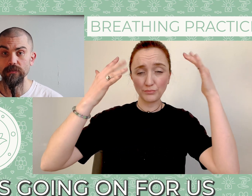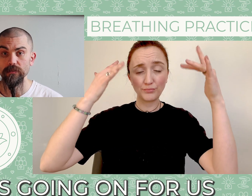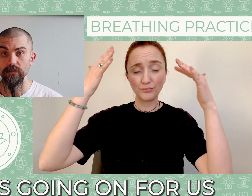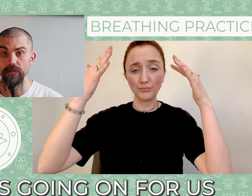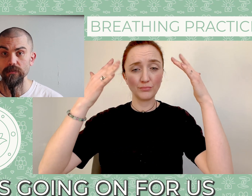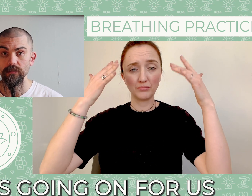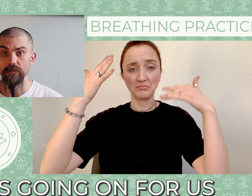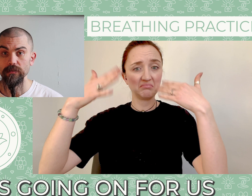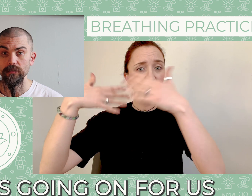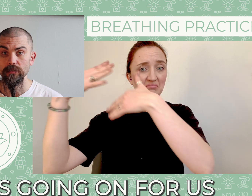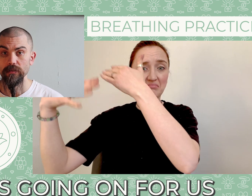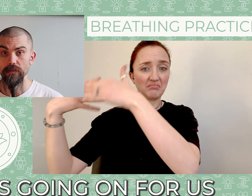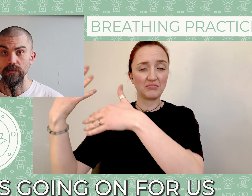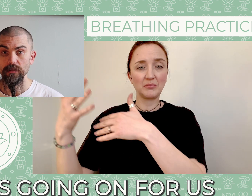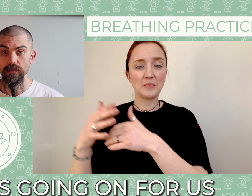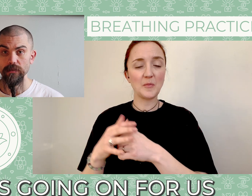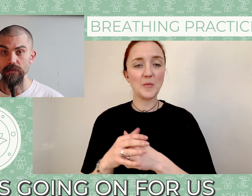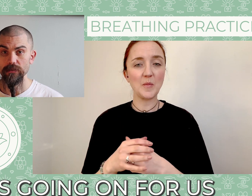us.